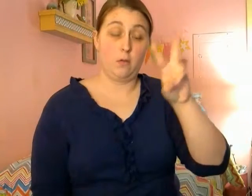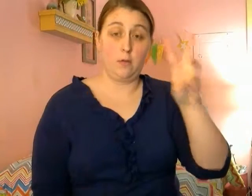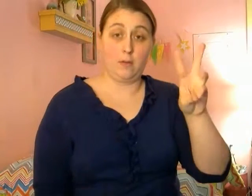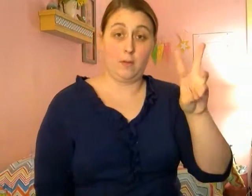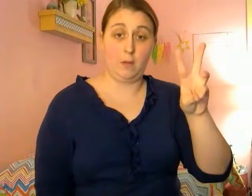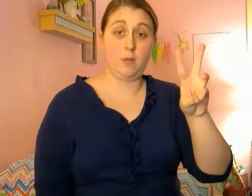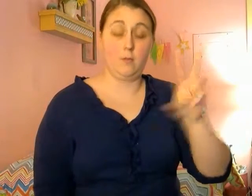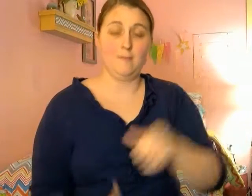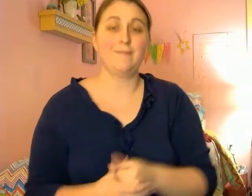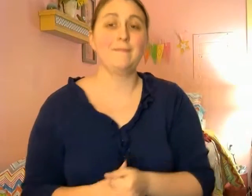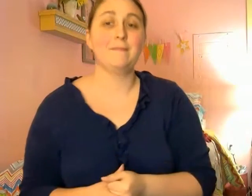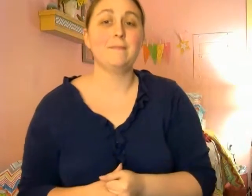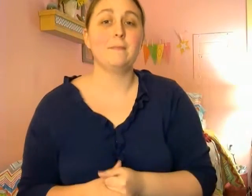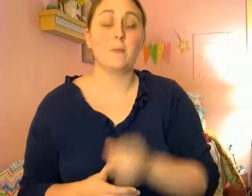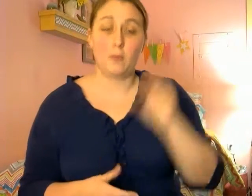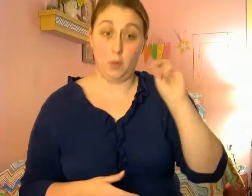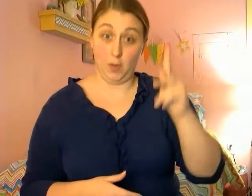226, okay?